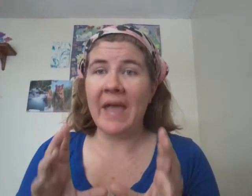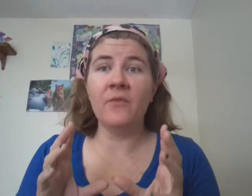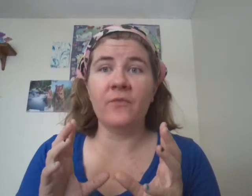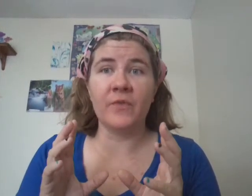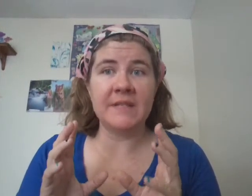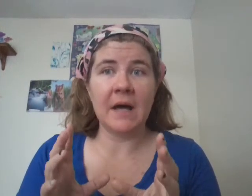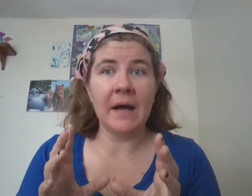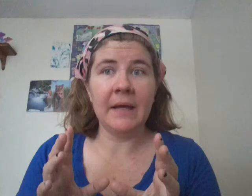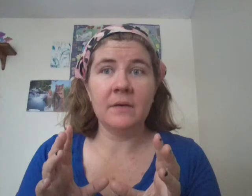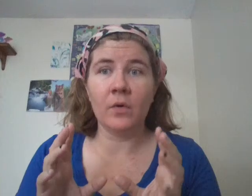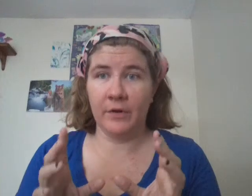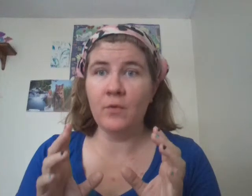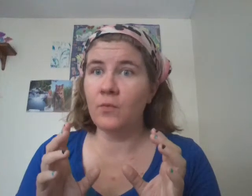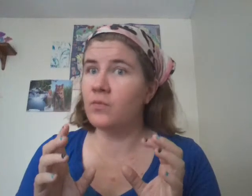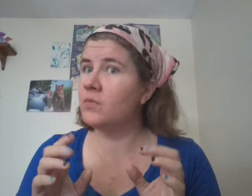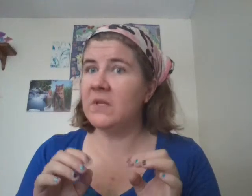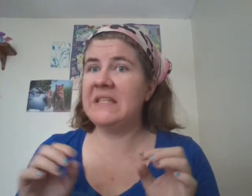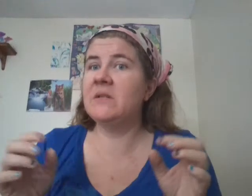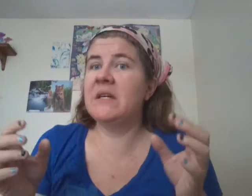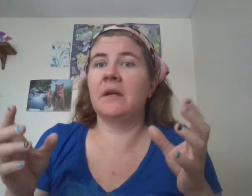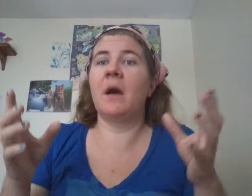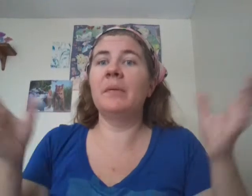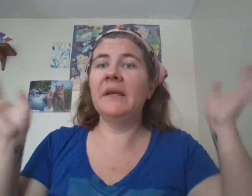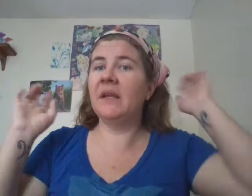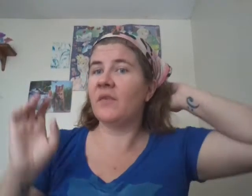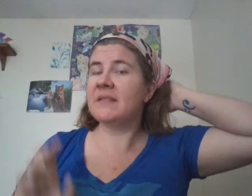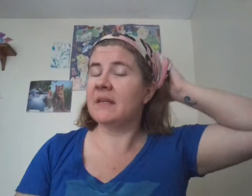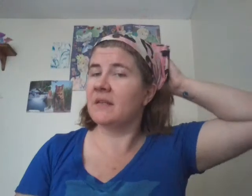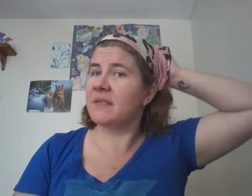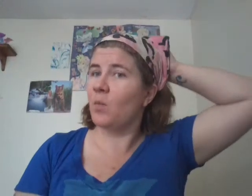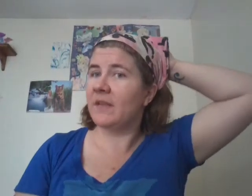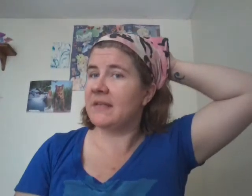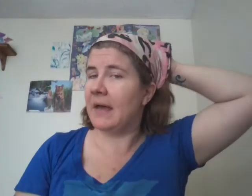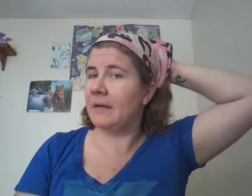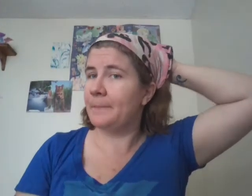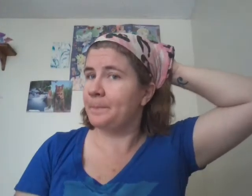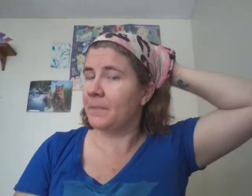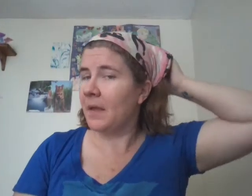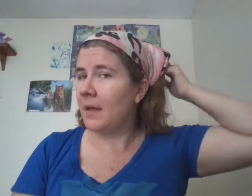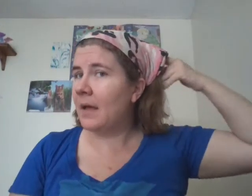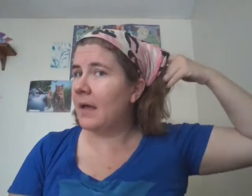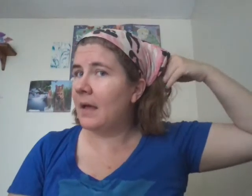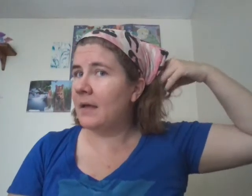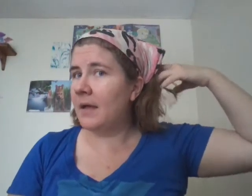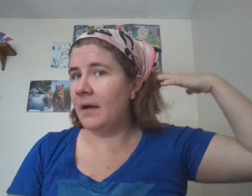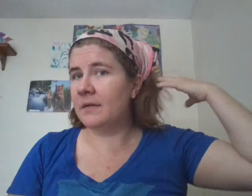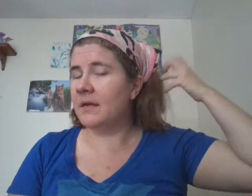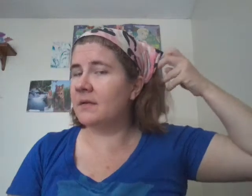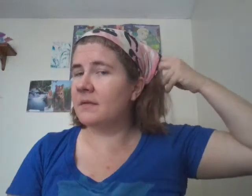every sign, or you get a completely different sentence than what they said. And in